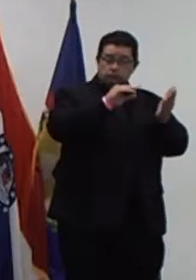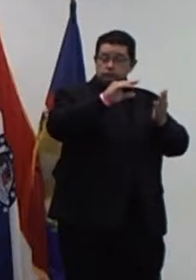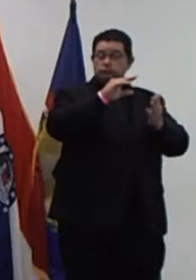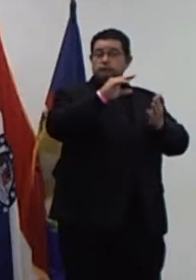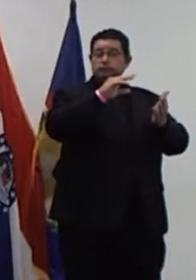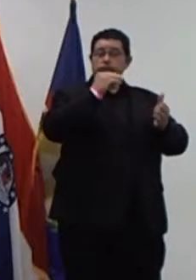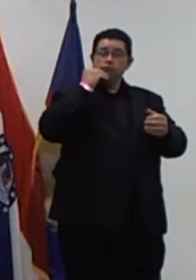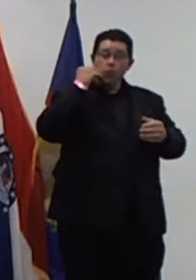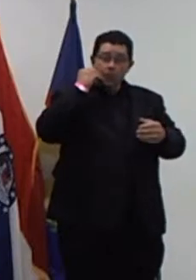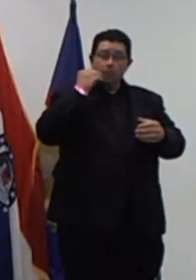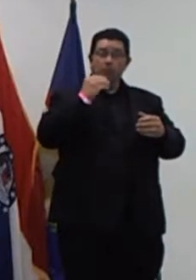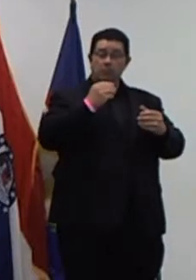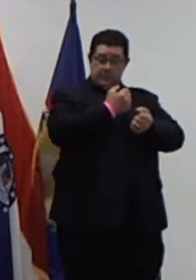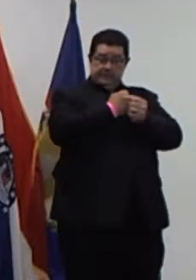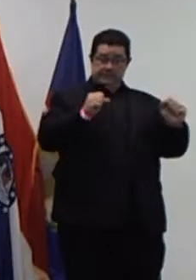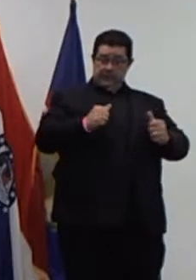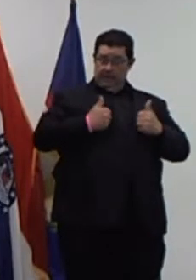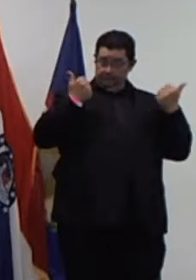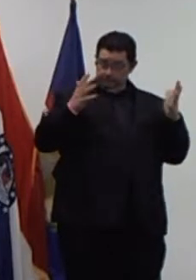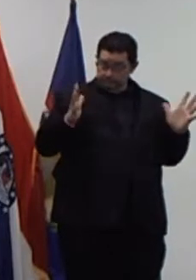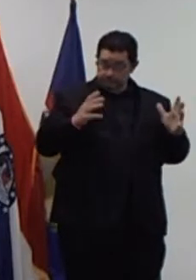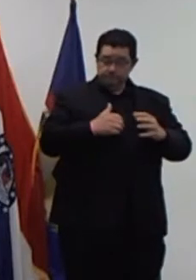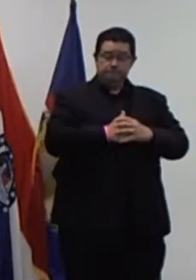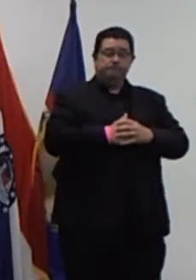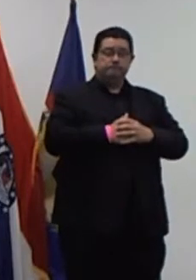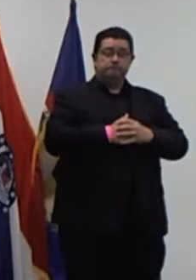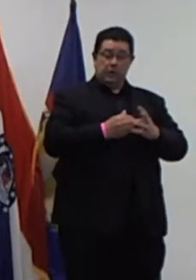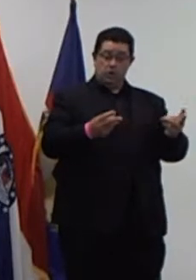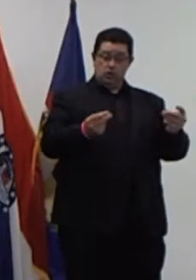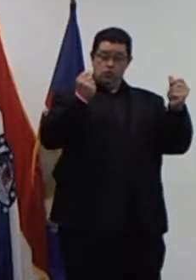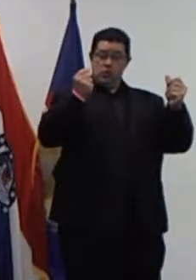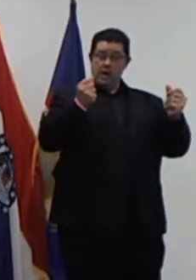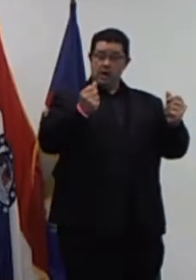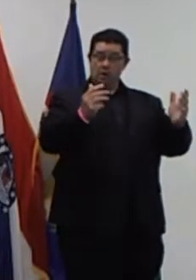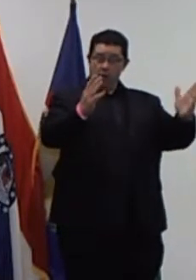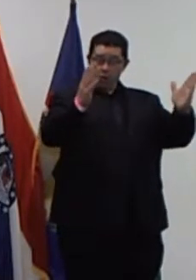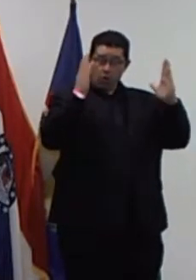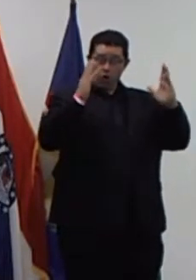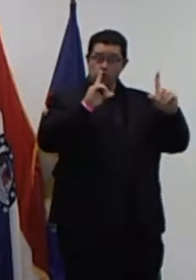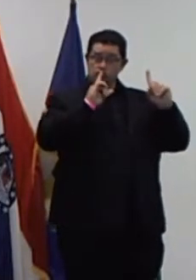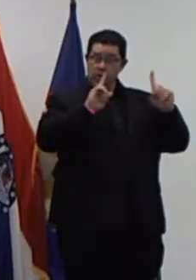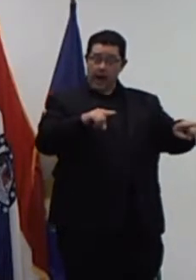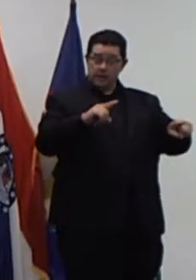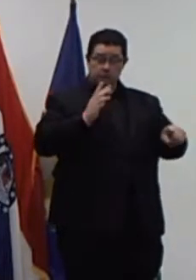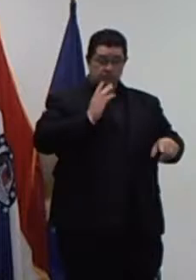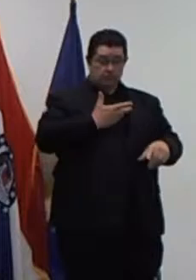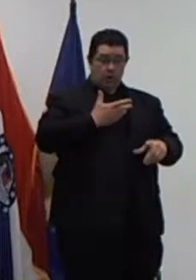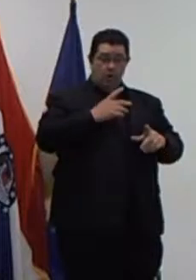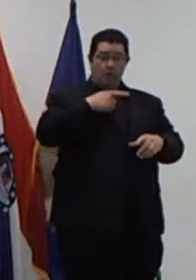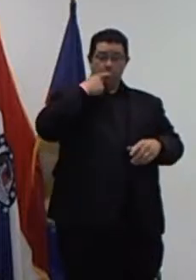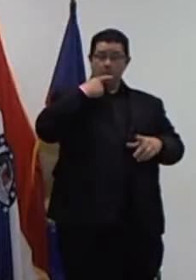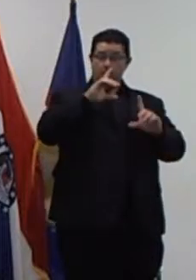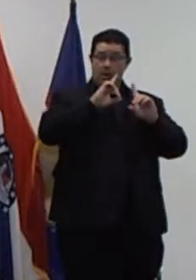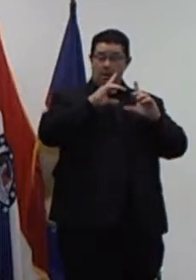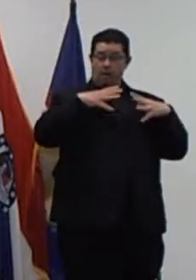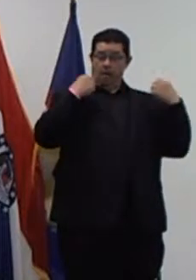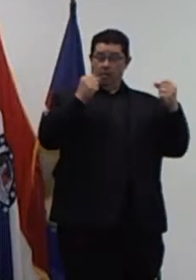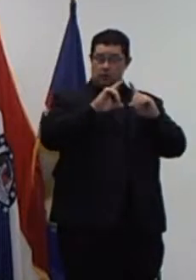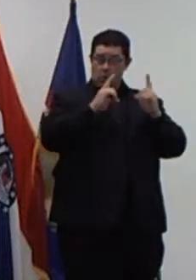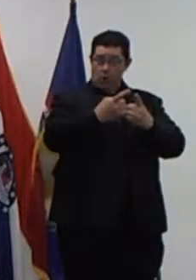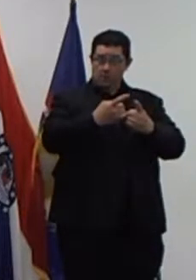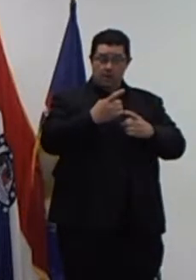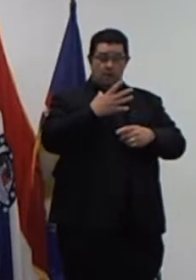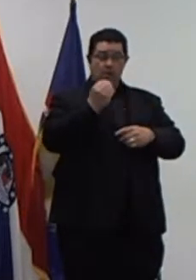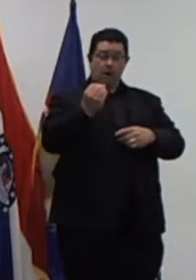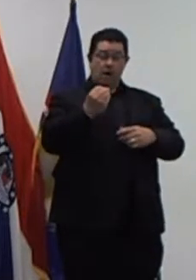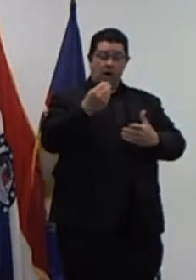saved lives. It was quick and alert reaction from our public health department, and it is really a testament